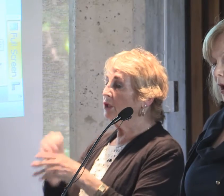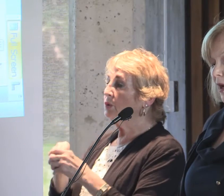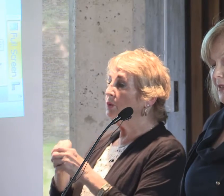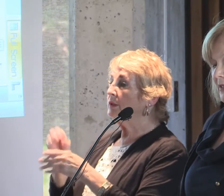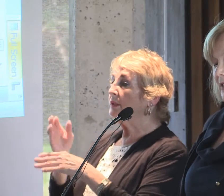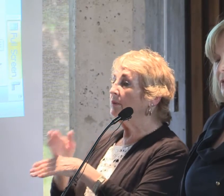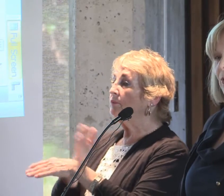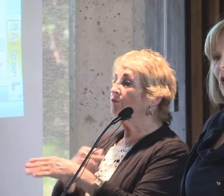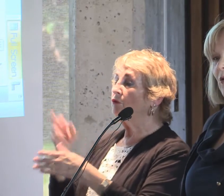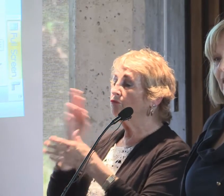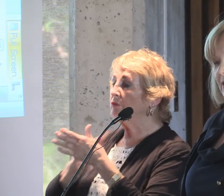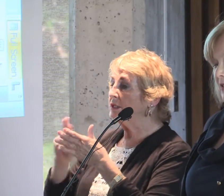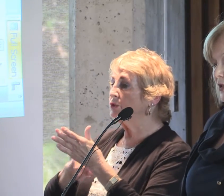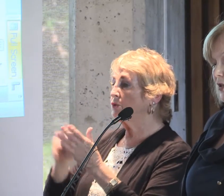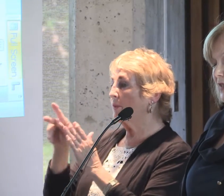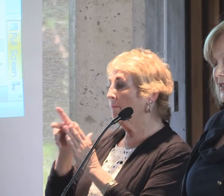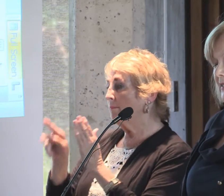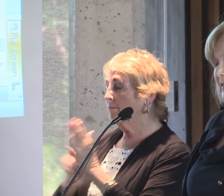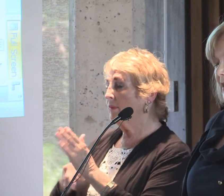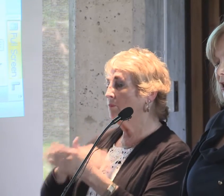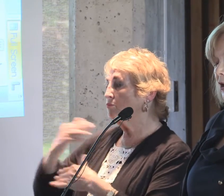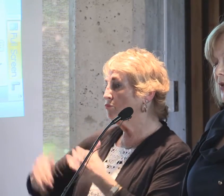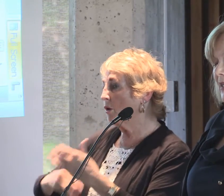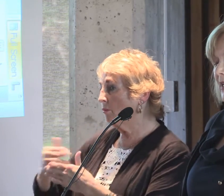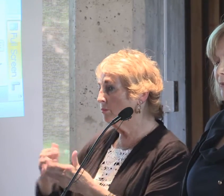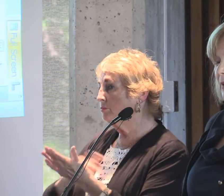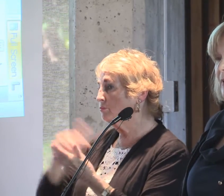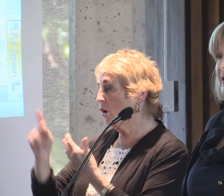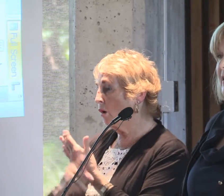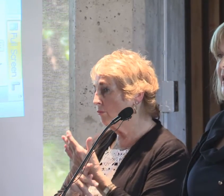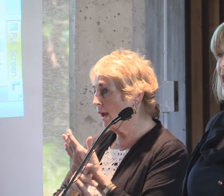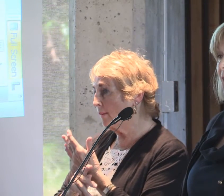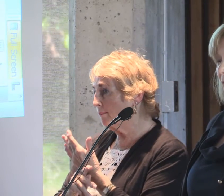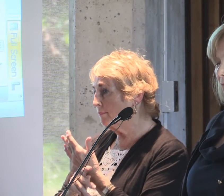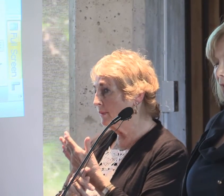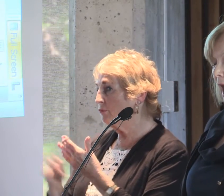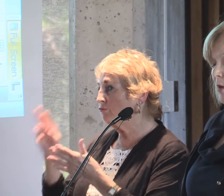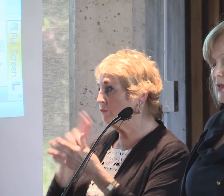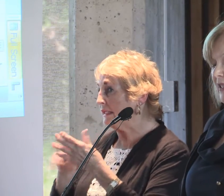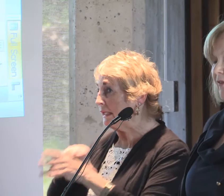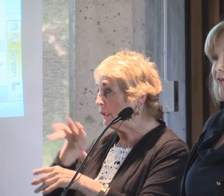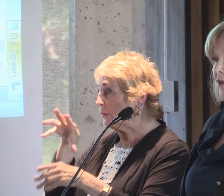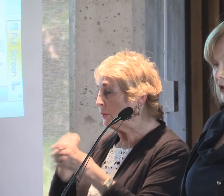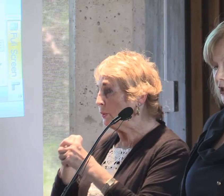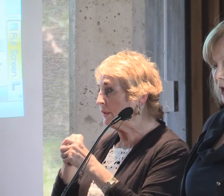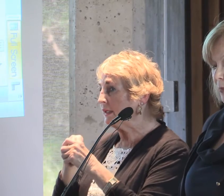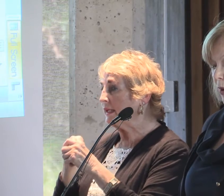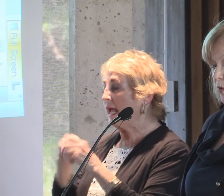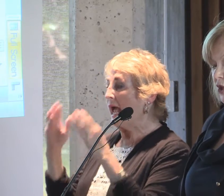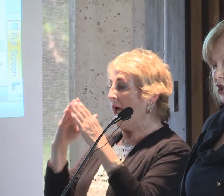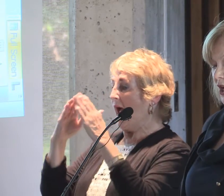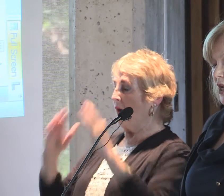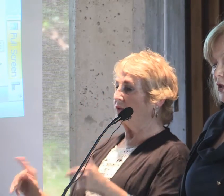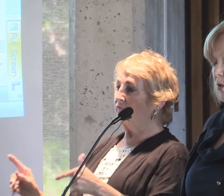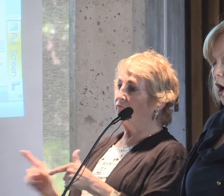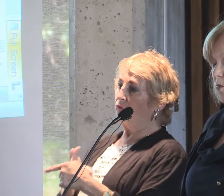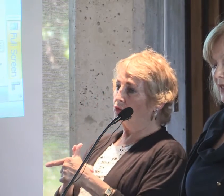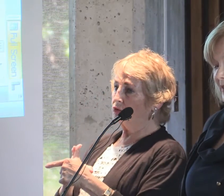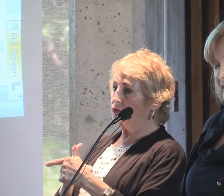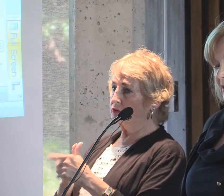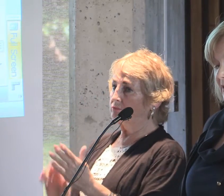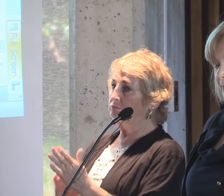research, policies, programs, and services, including implementing a housing-first approach